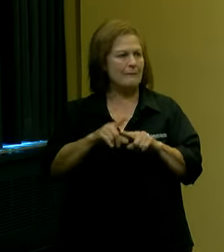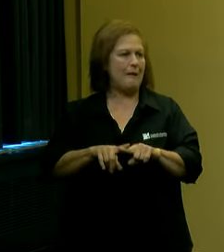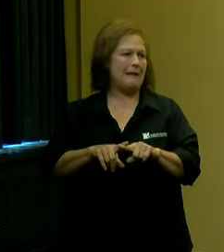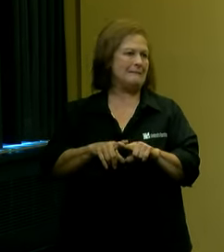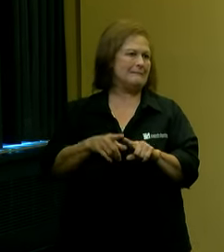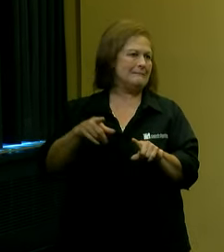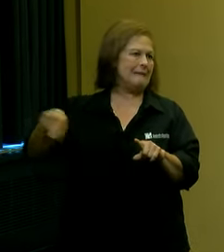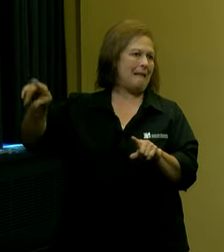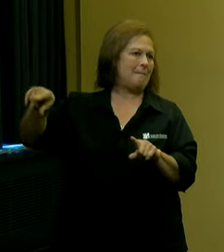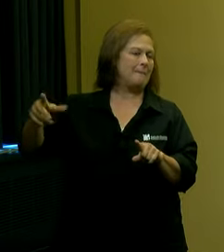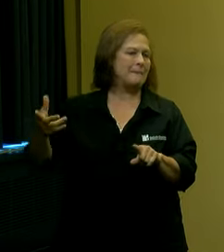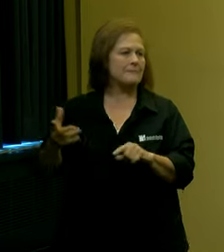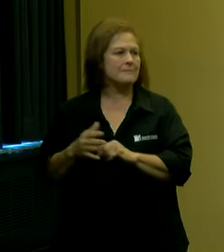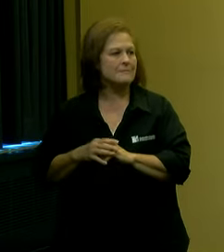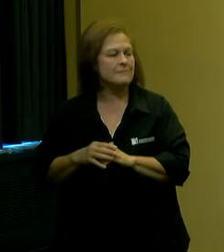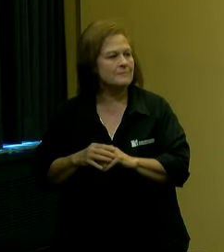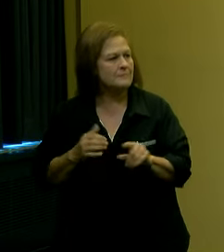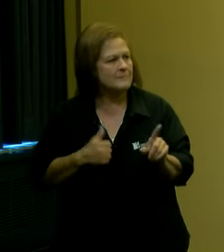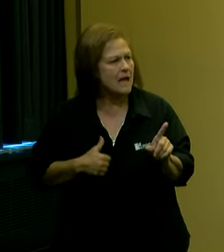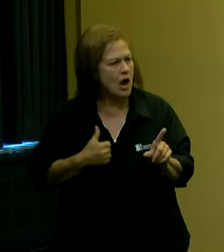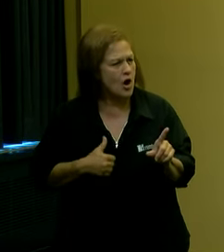then.